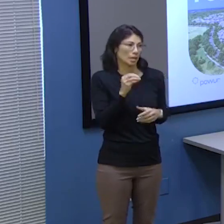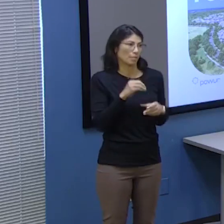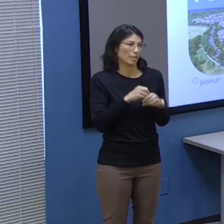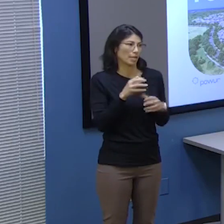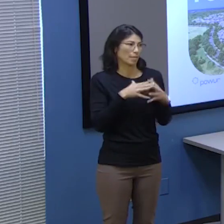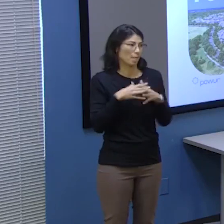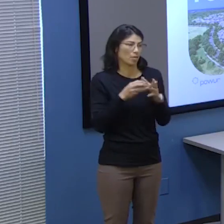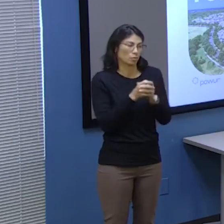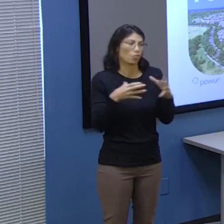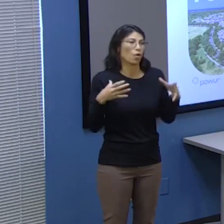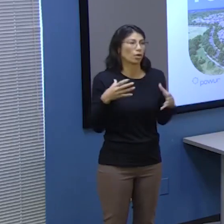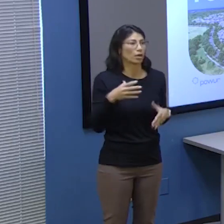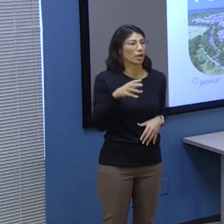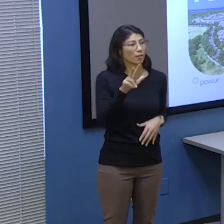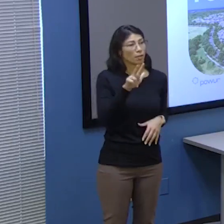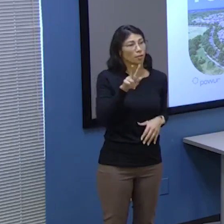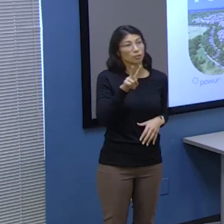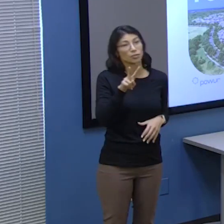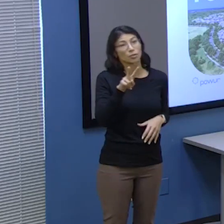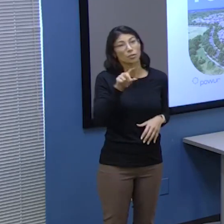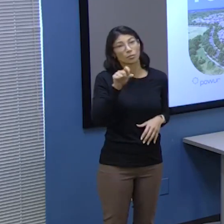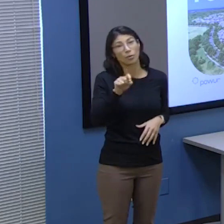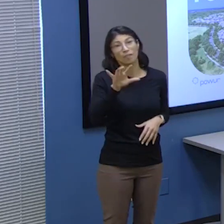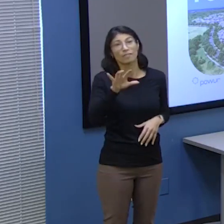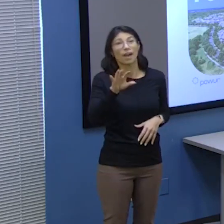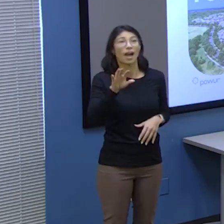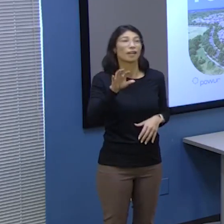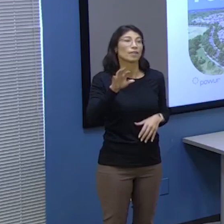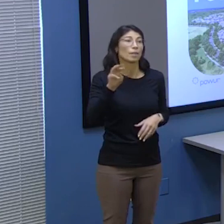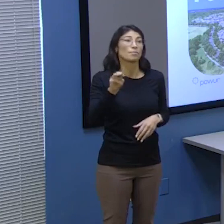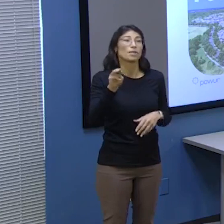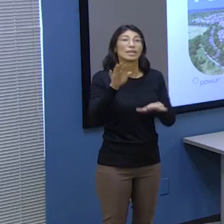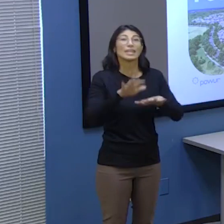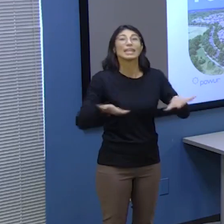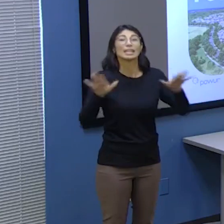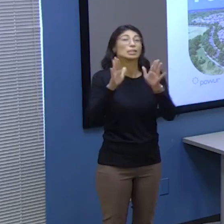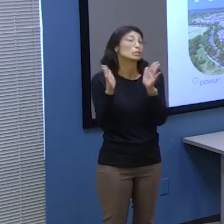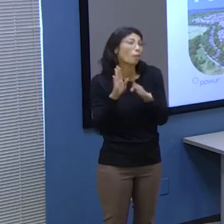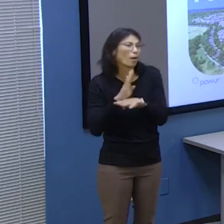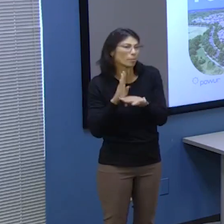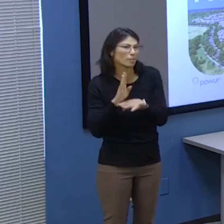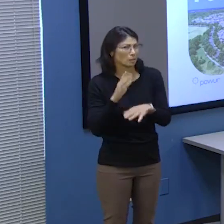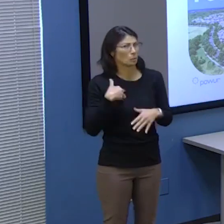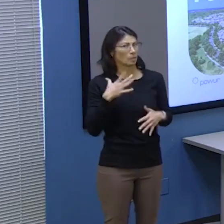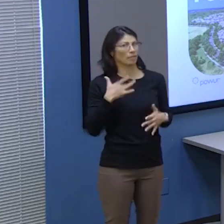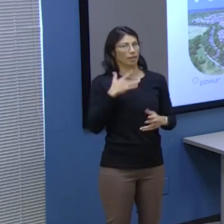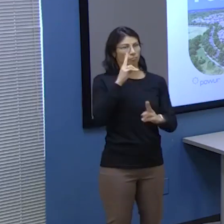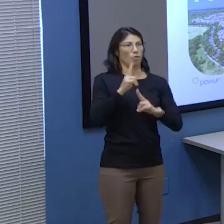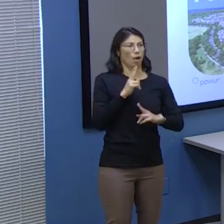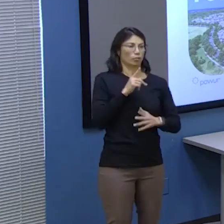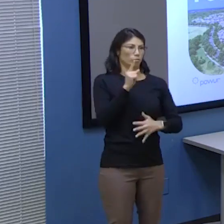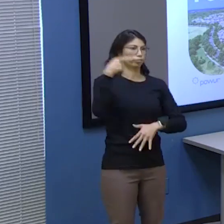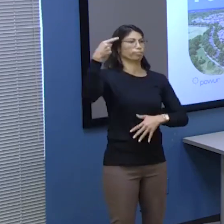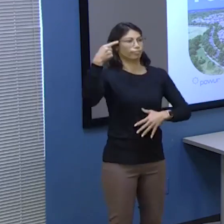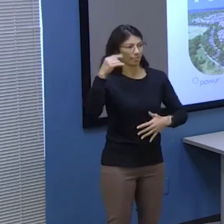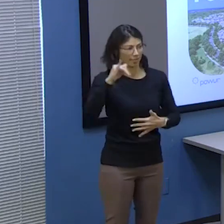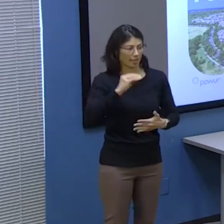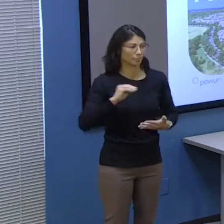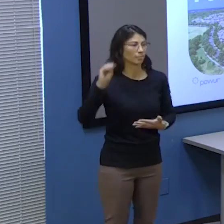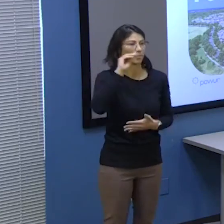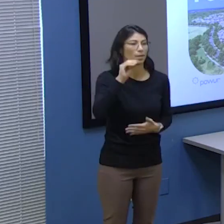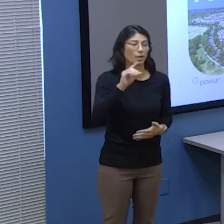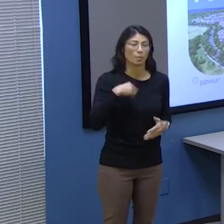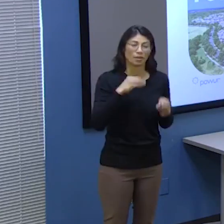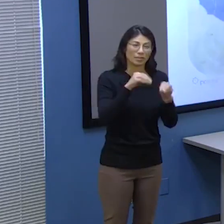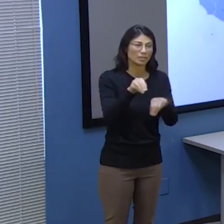32.5 million small businesses, that's a big honor for us to do that. We've done over 20,000